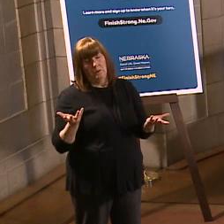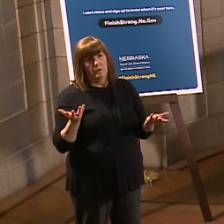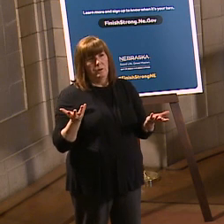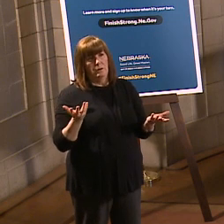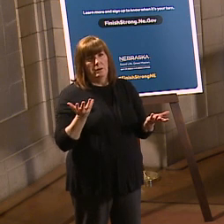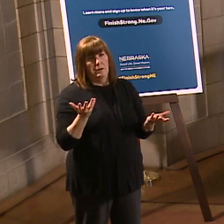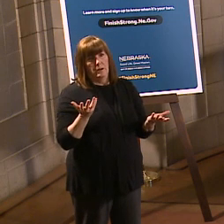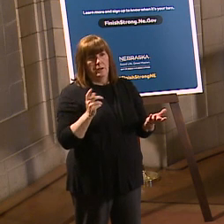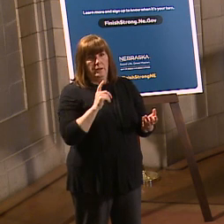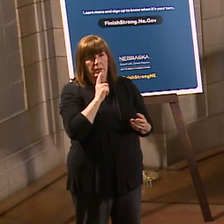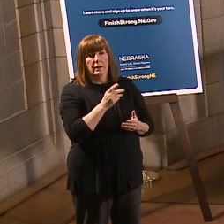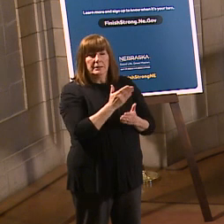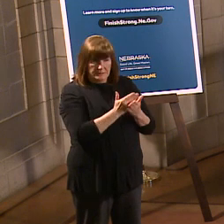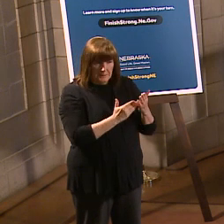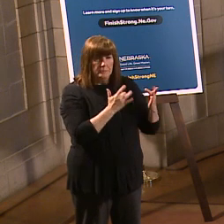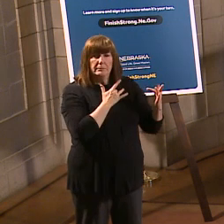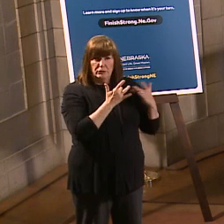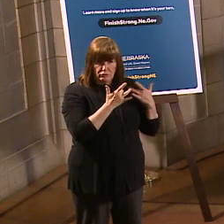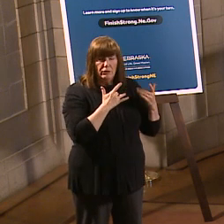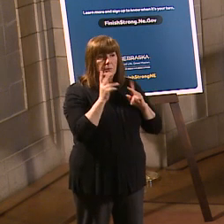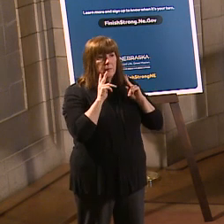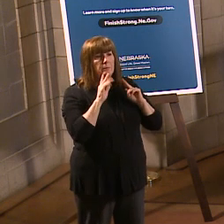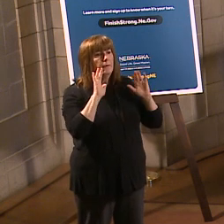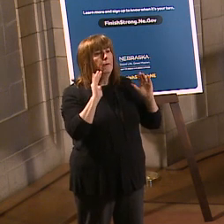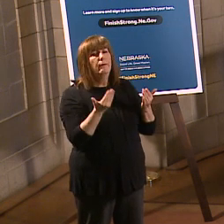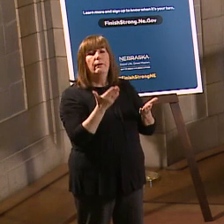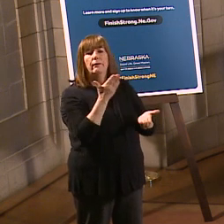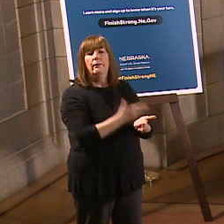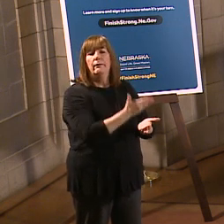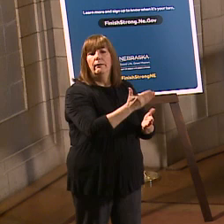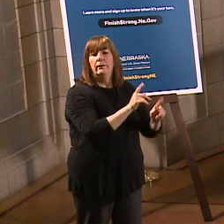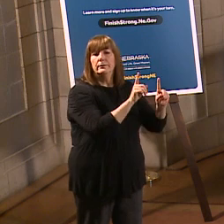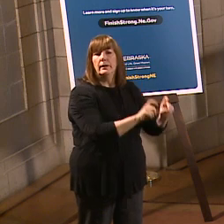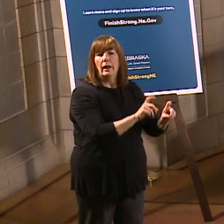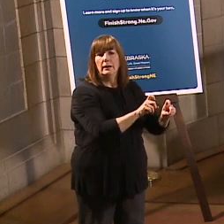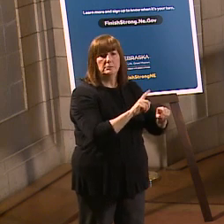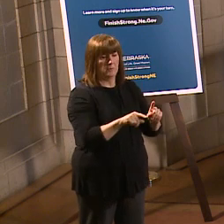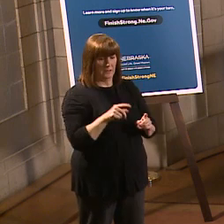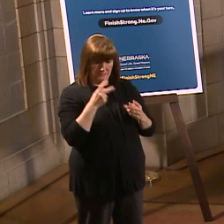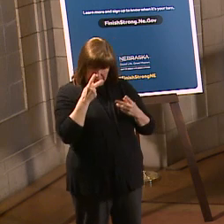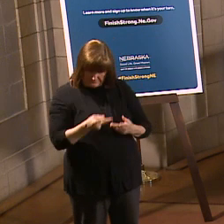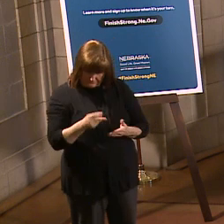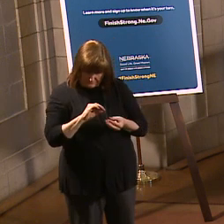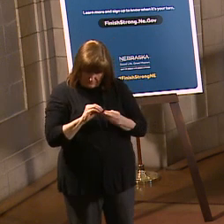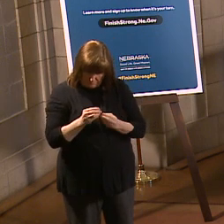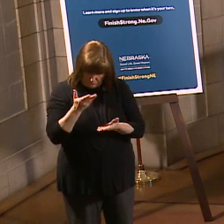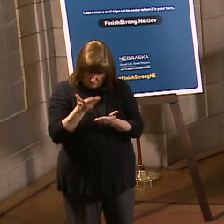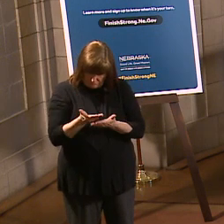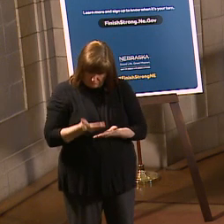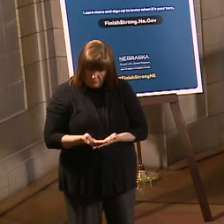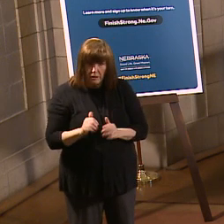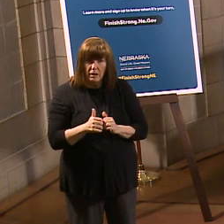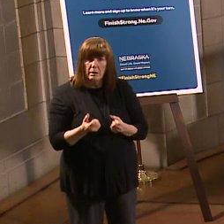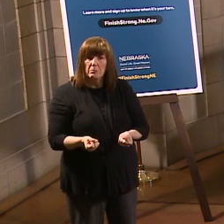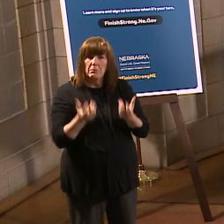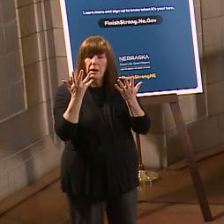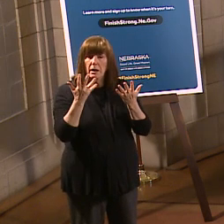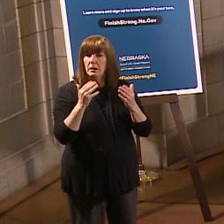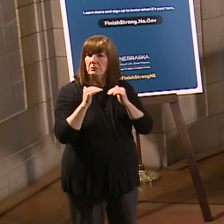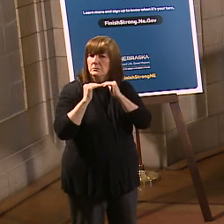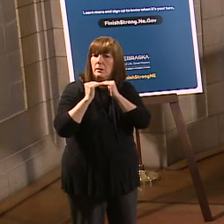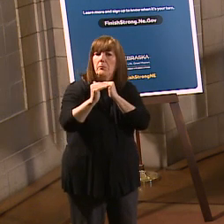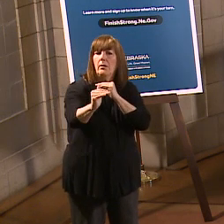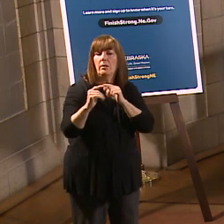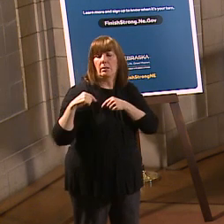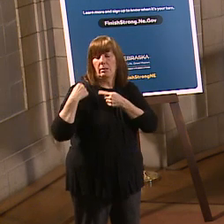think there was some concern that people weren't getting tested, but according to our numbers, the number of people getting tested has been very stable